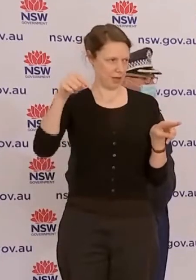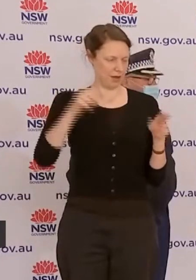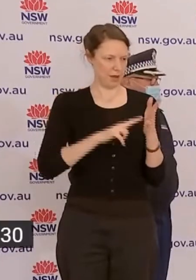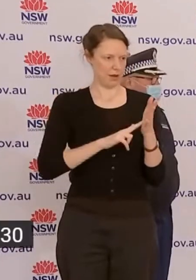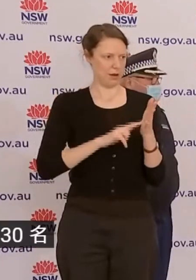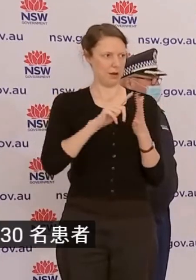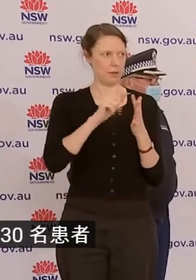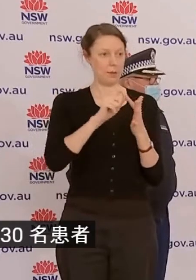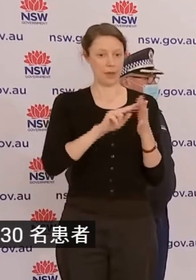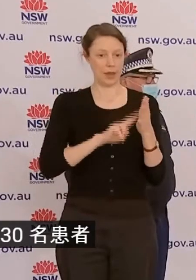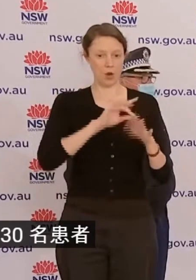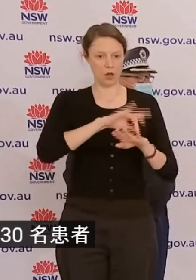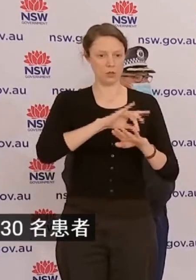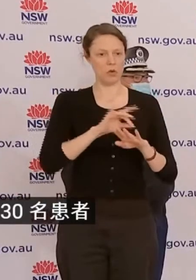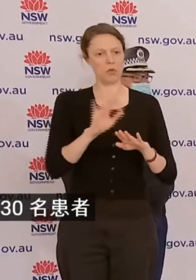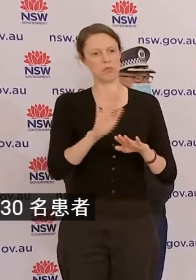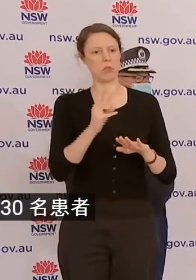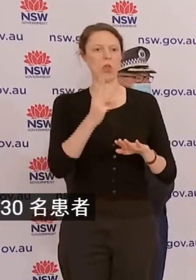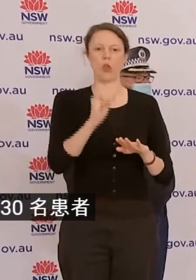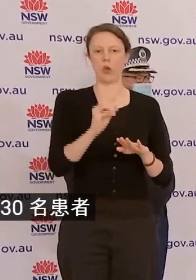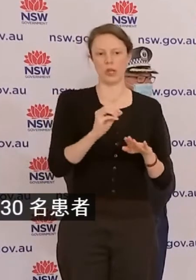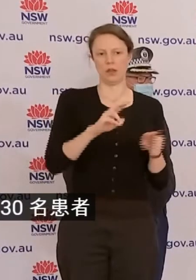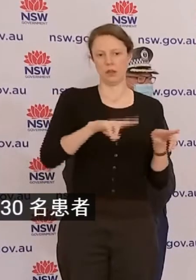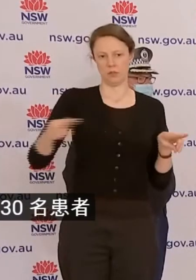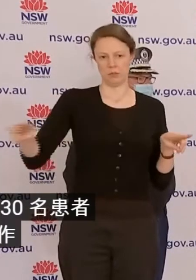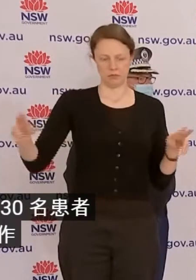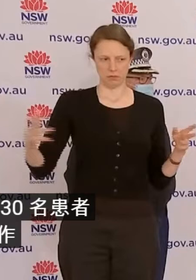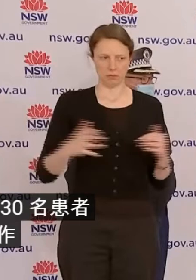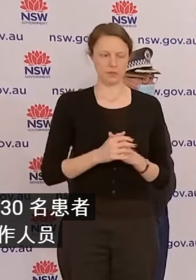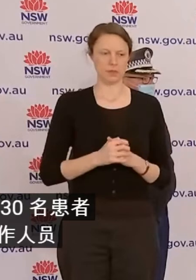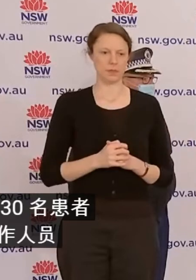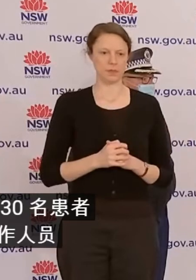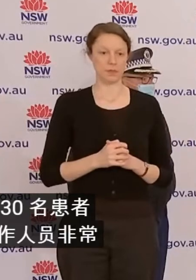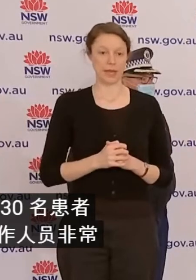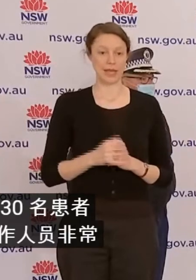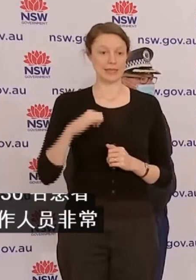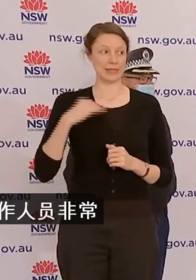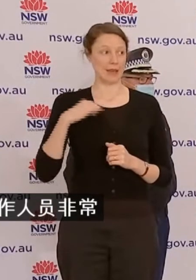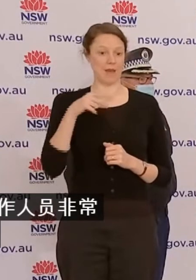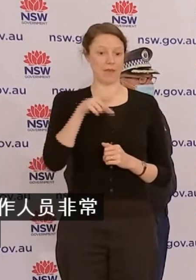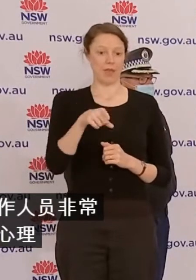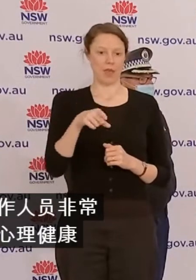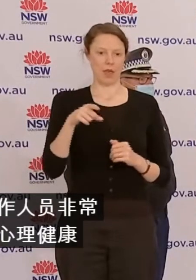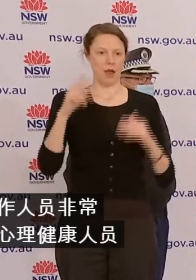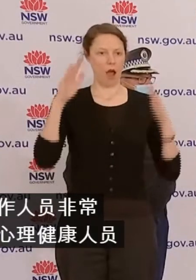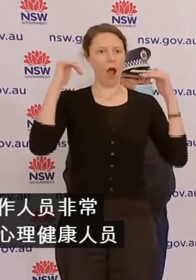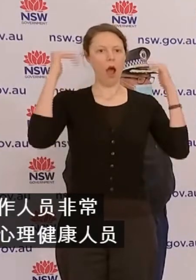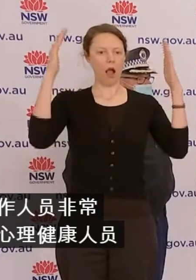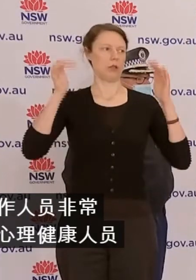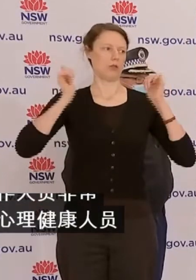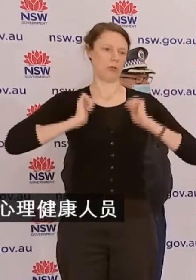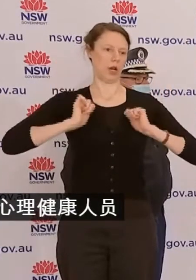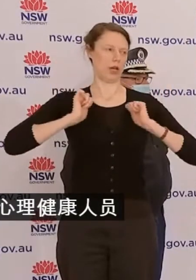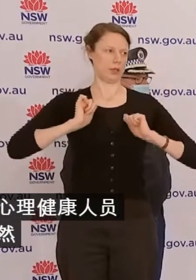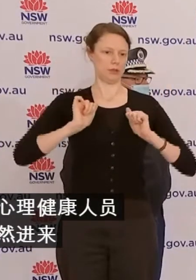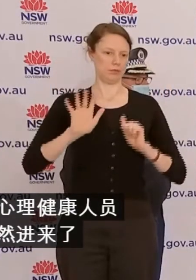about 30 patients normally, and the staff who are there are highly trained mental health staff.